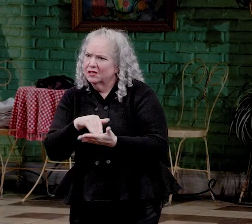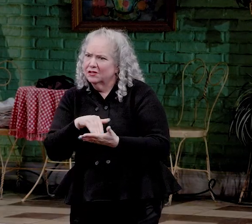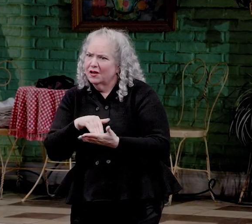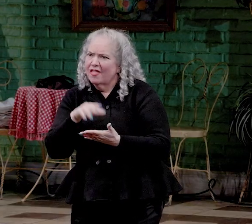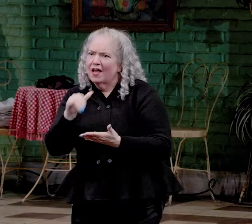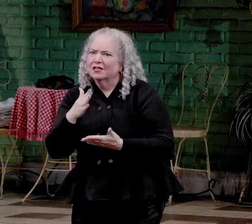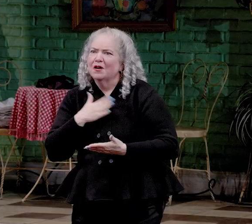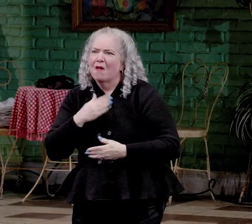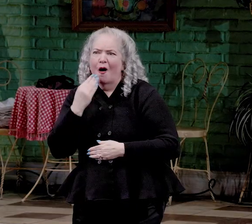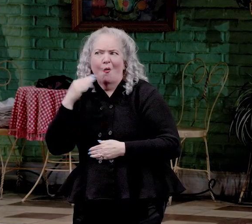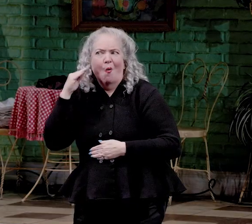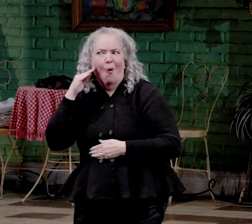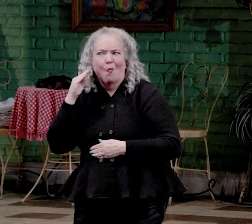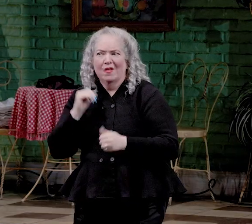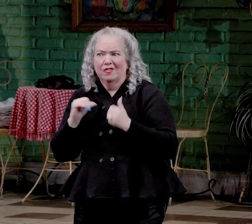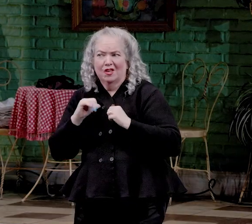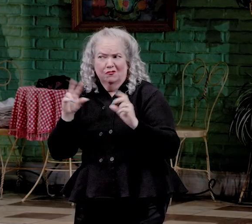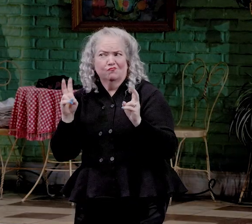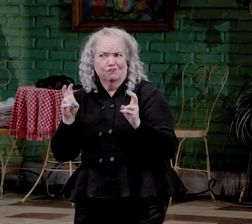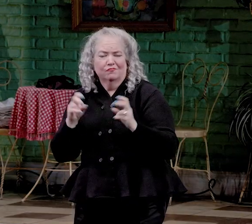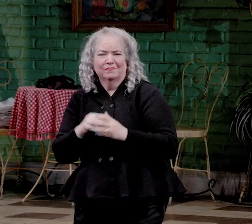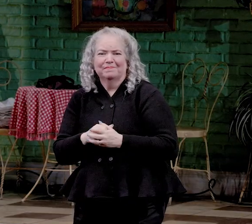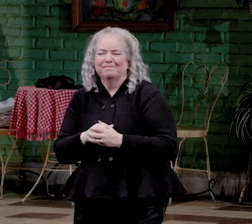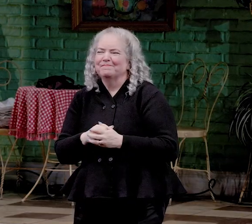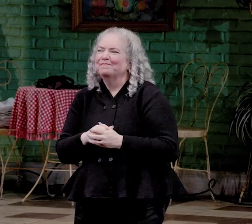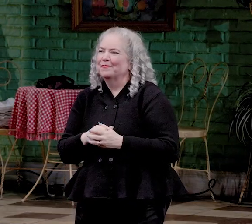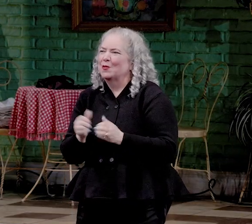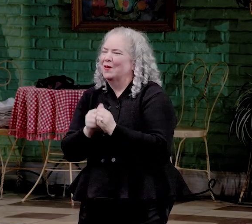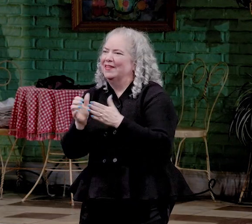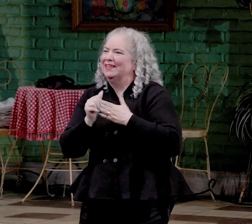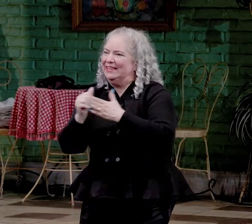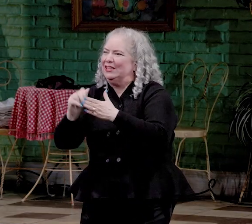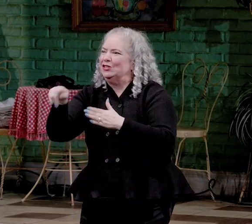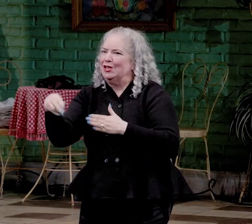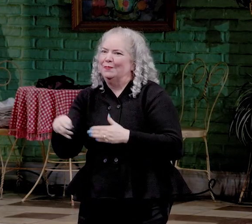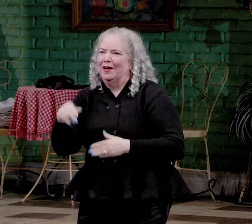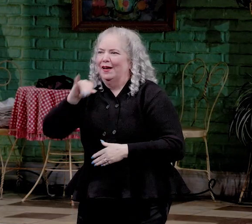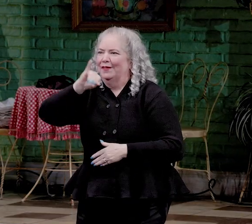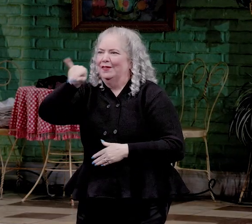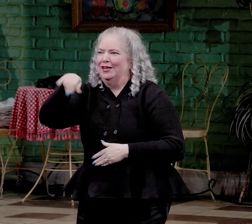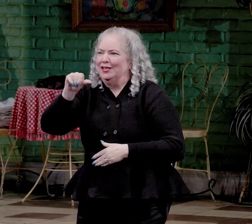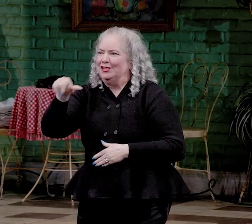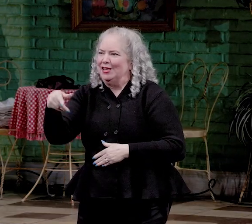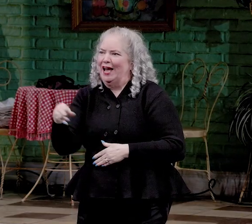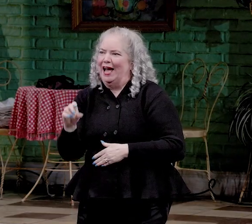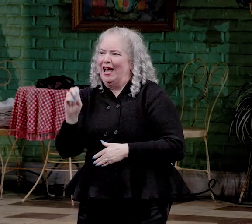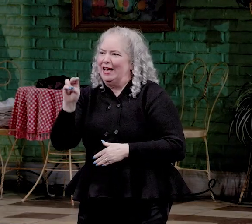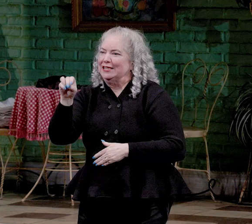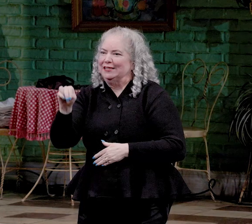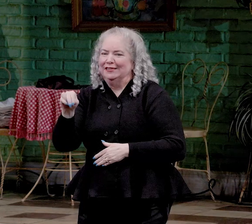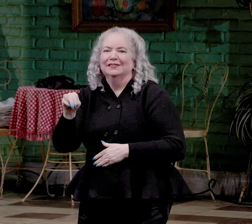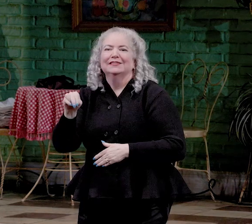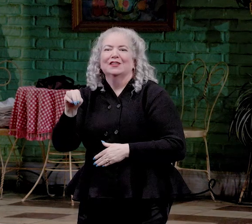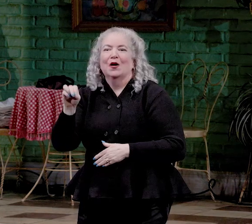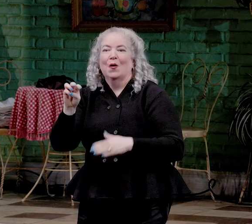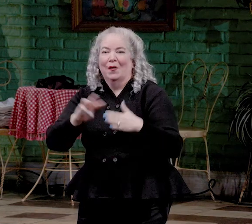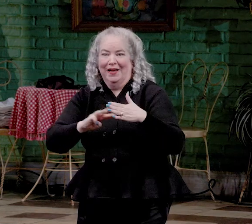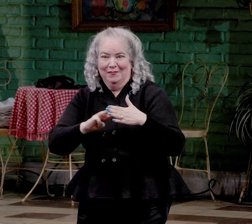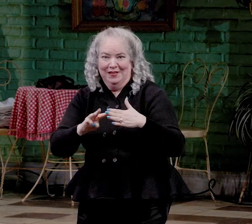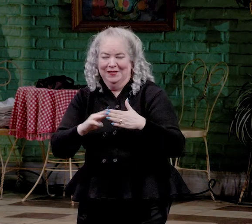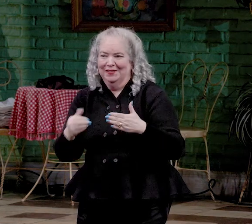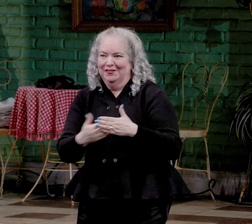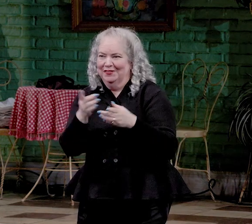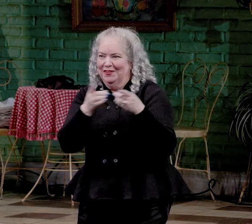my home theater. Under the leadership of Jacqueline Raymond Wegman, the new Director